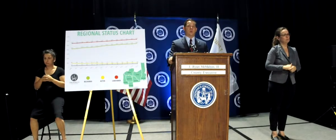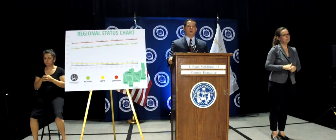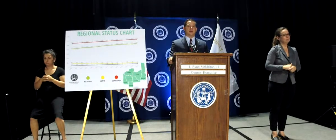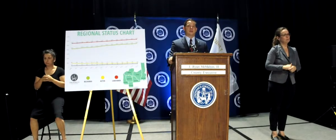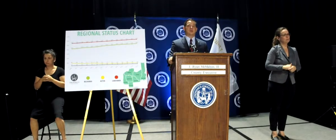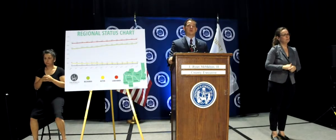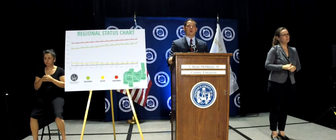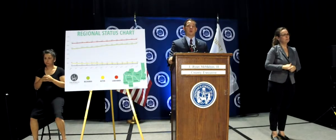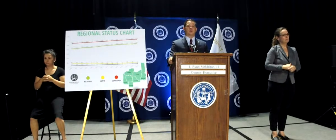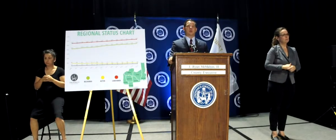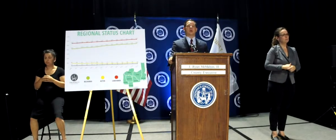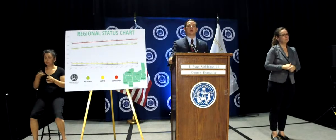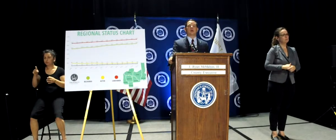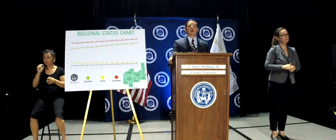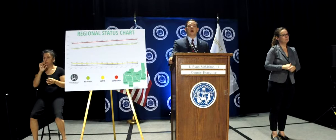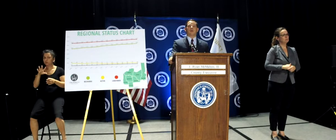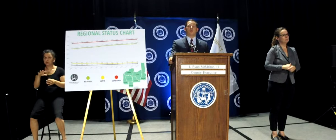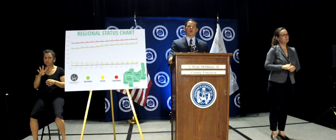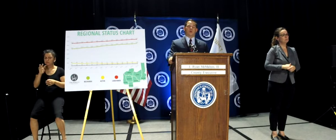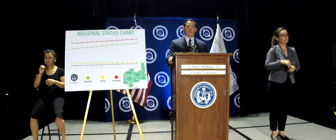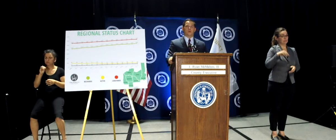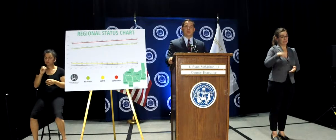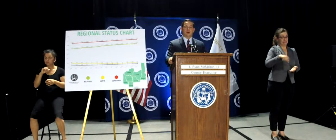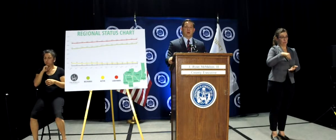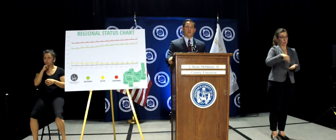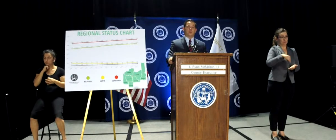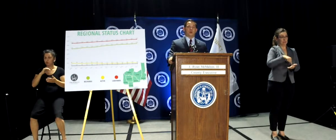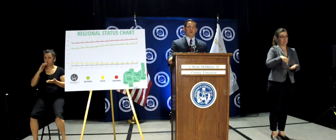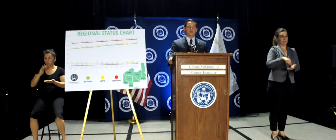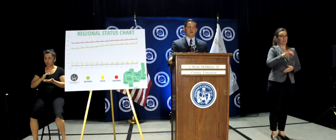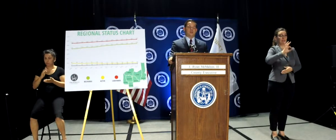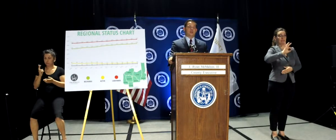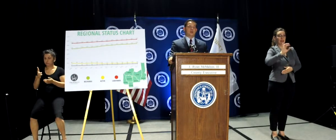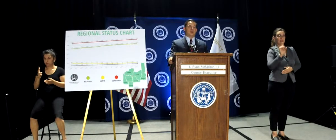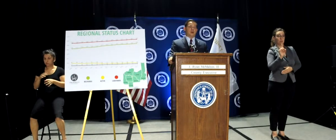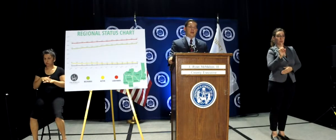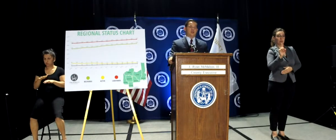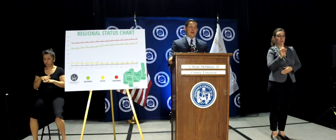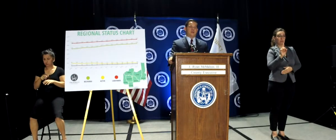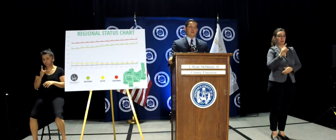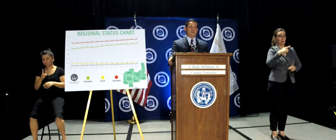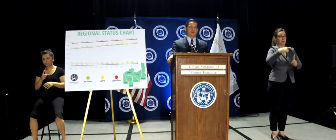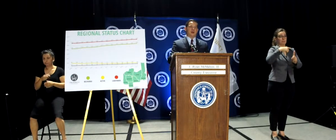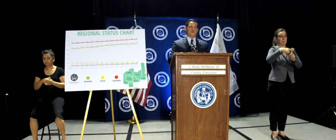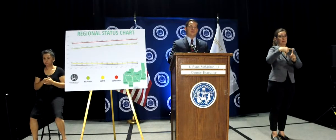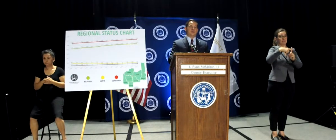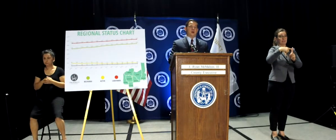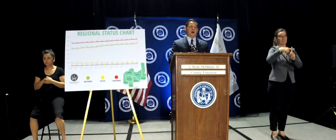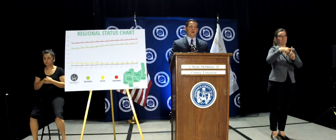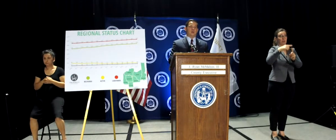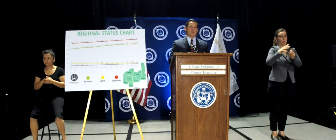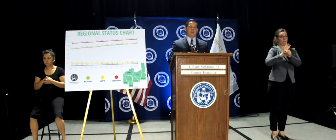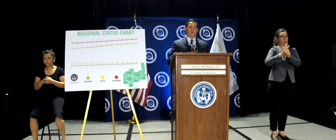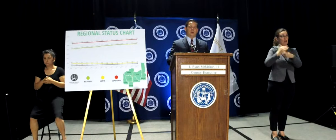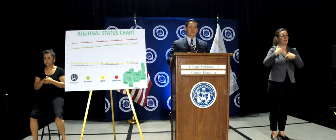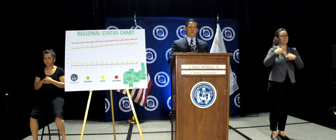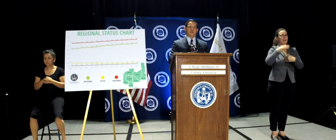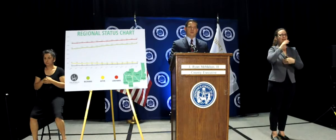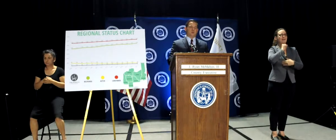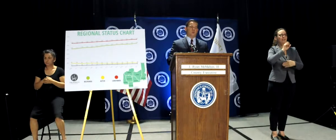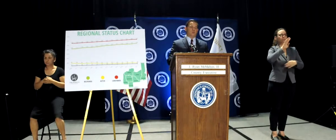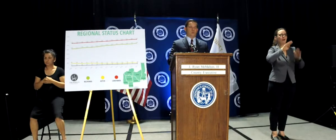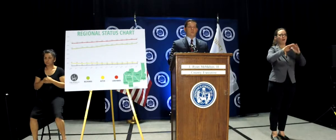of the 91 cases so far this week, 44% are under 40 years of age. Again, driving this, you have, remember, you